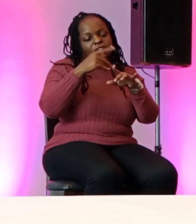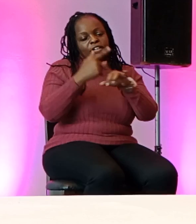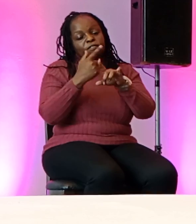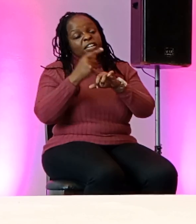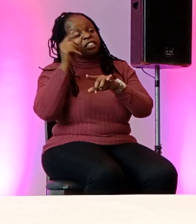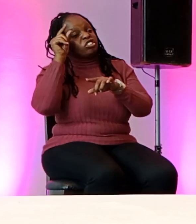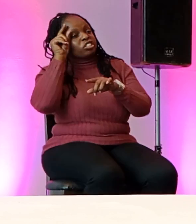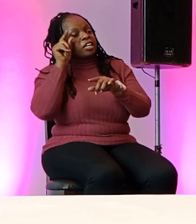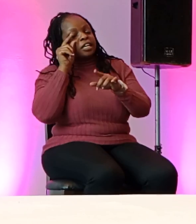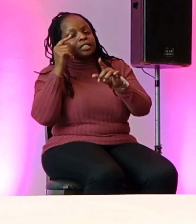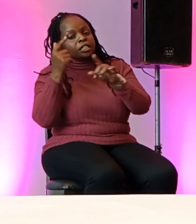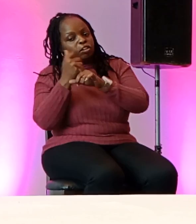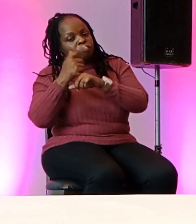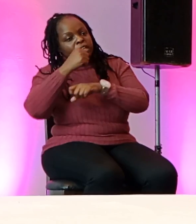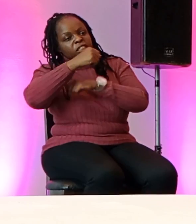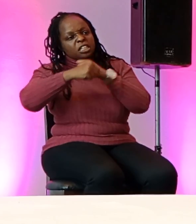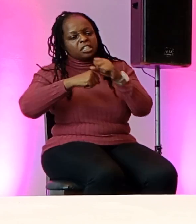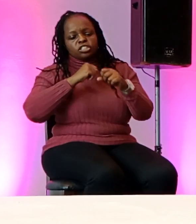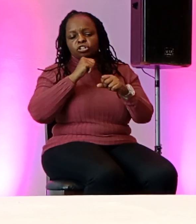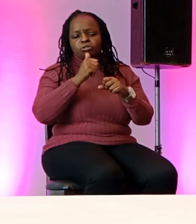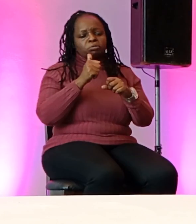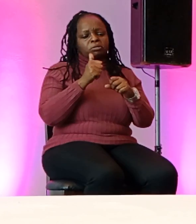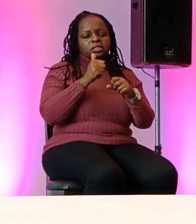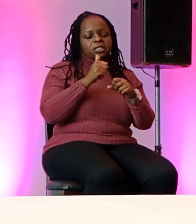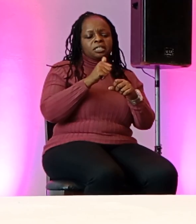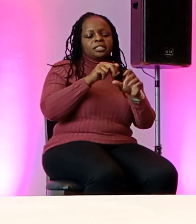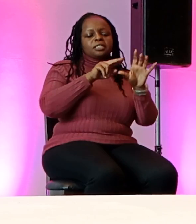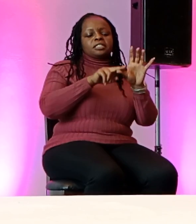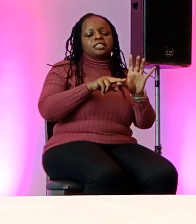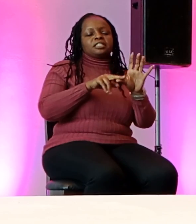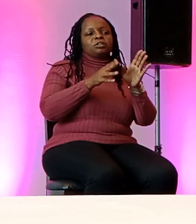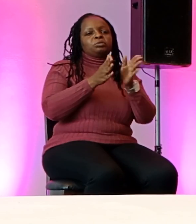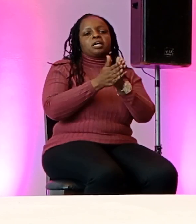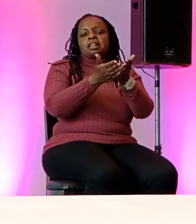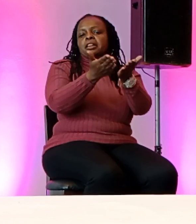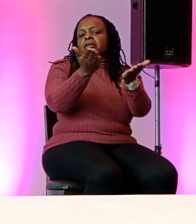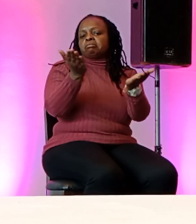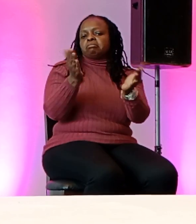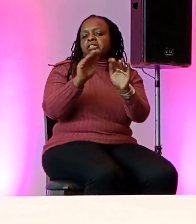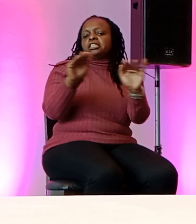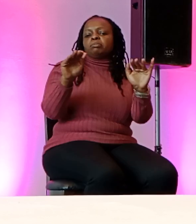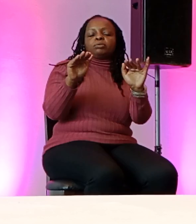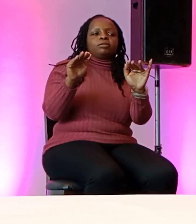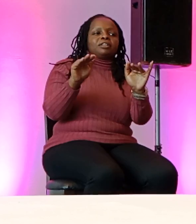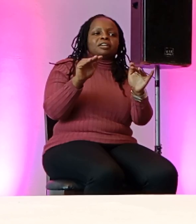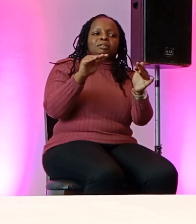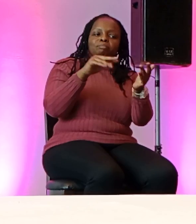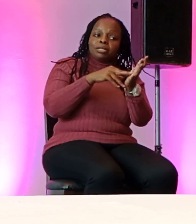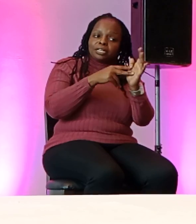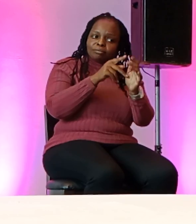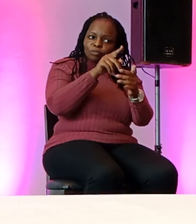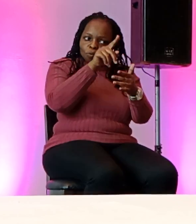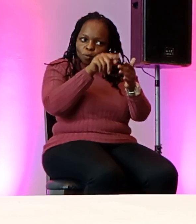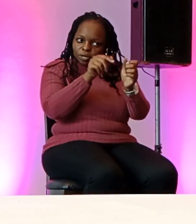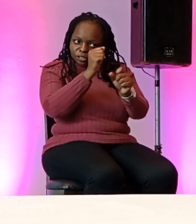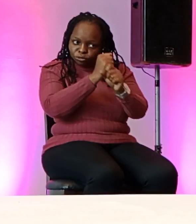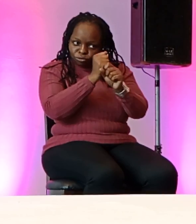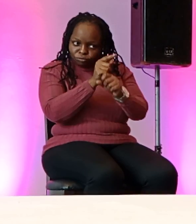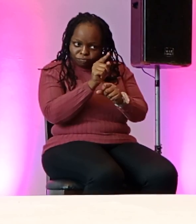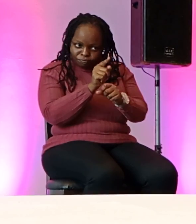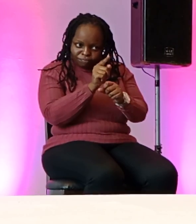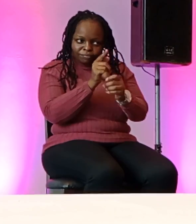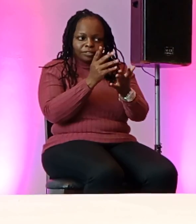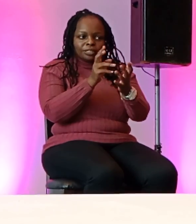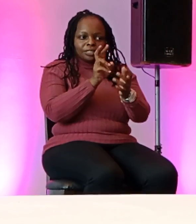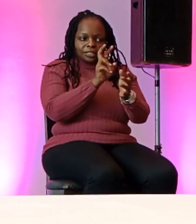and age. Mentorship is not just sitting together across the table. It's seeing what you do, not what you say.